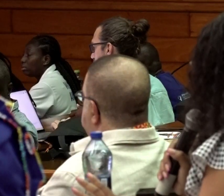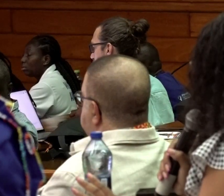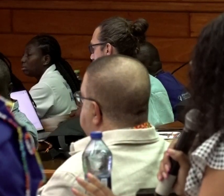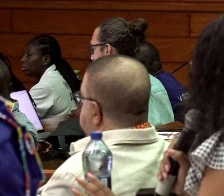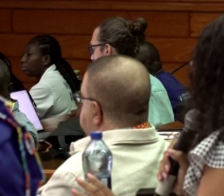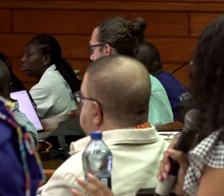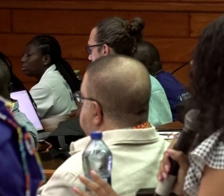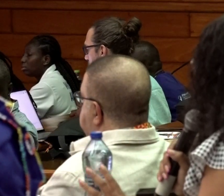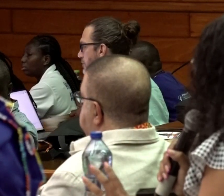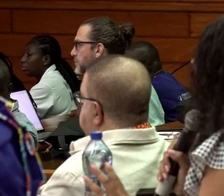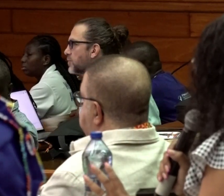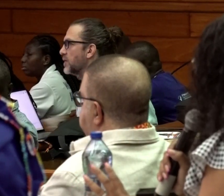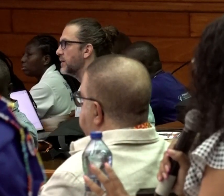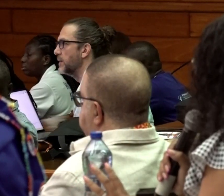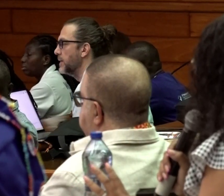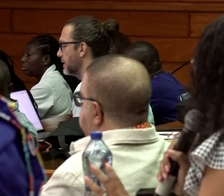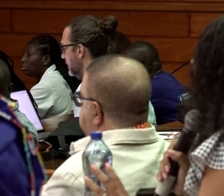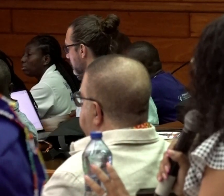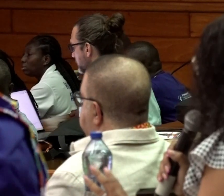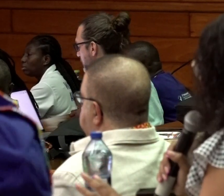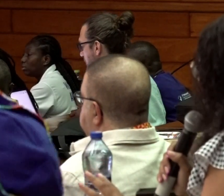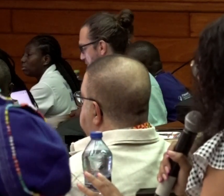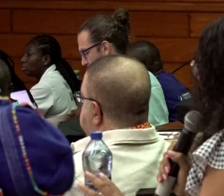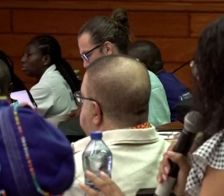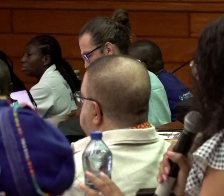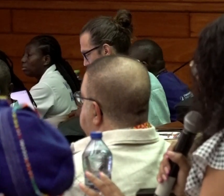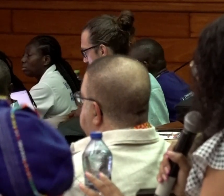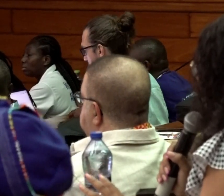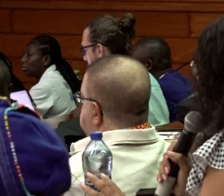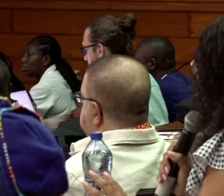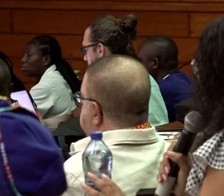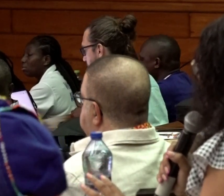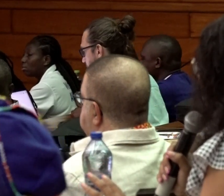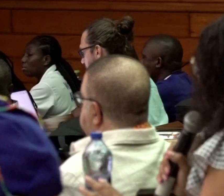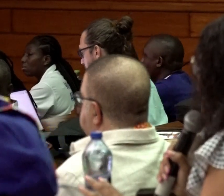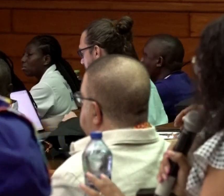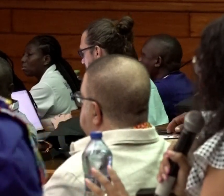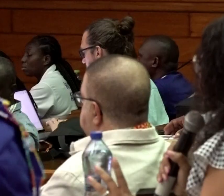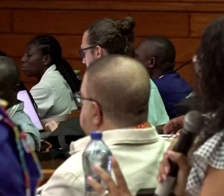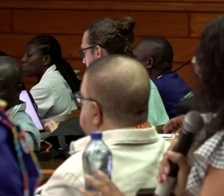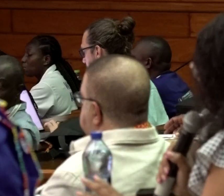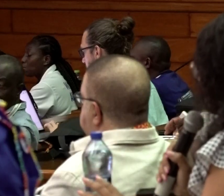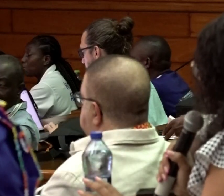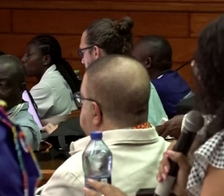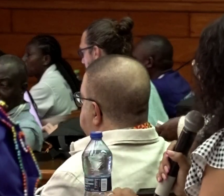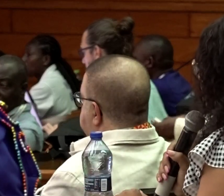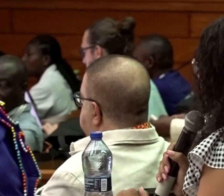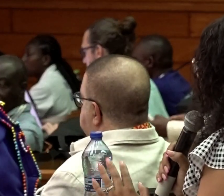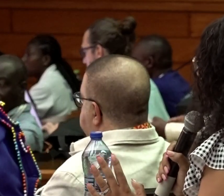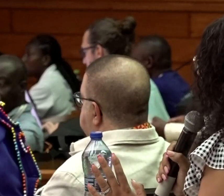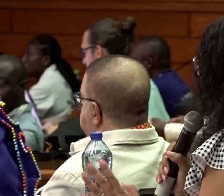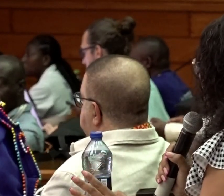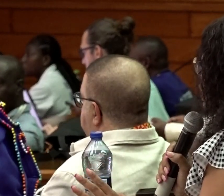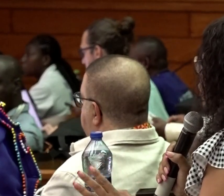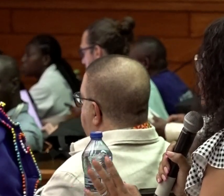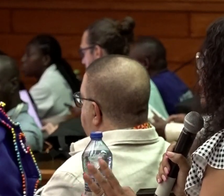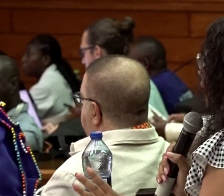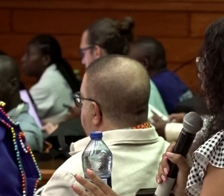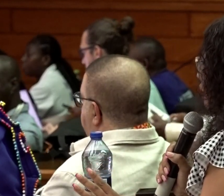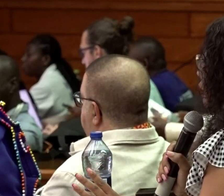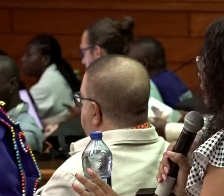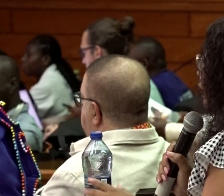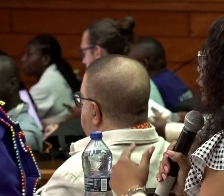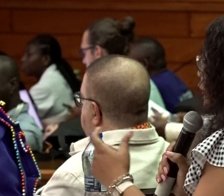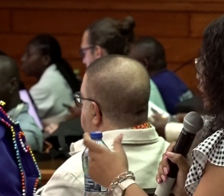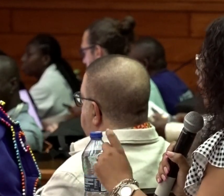scale up? Because I know with some of the SADC countries, we do really well with trials, but when it comes to